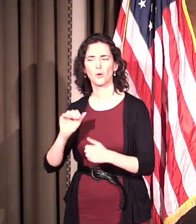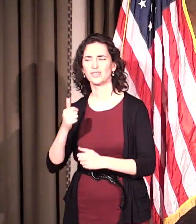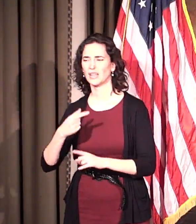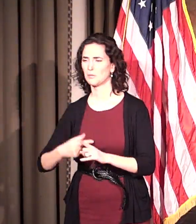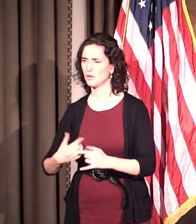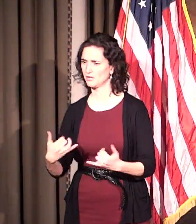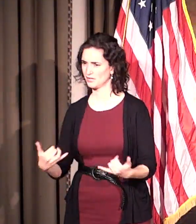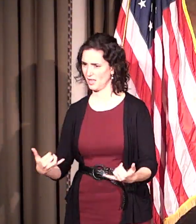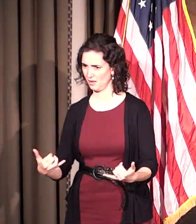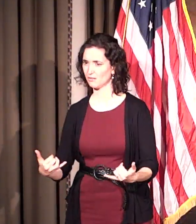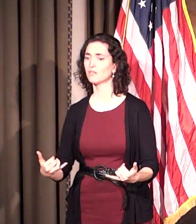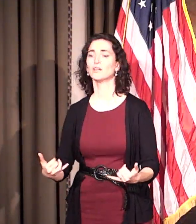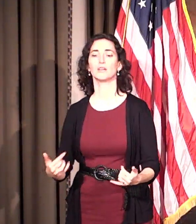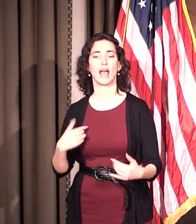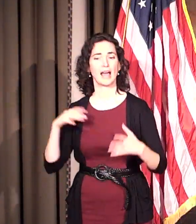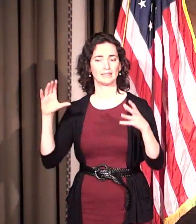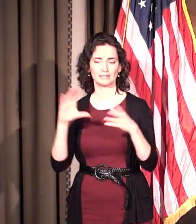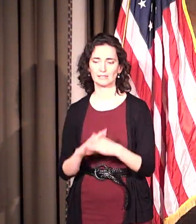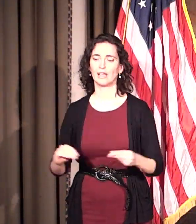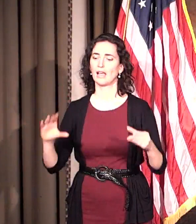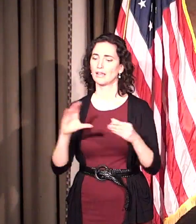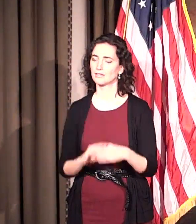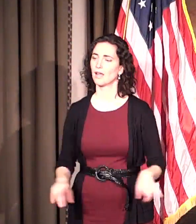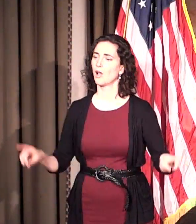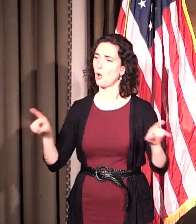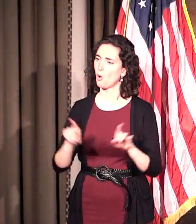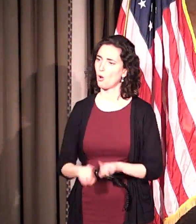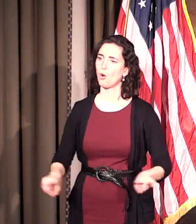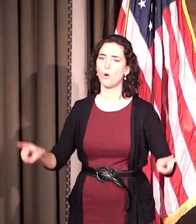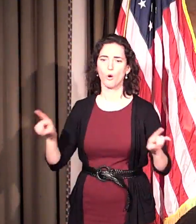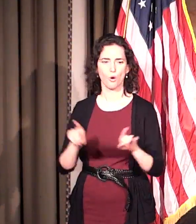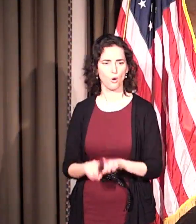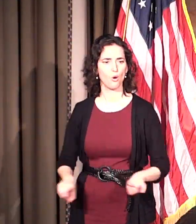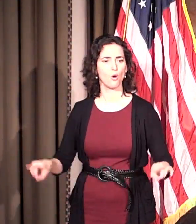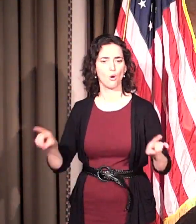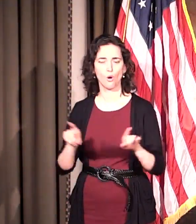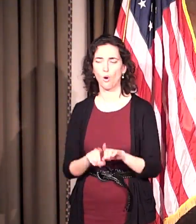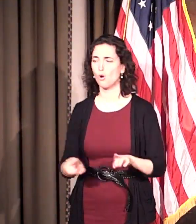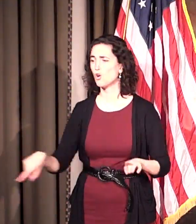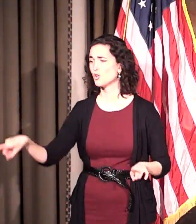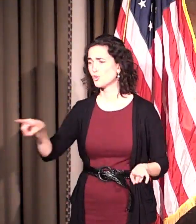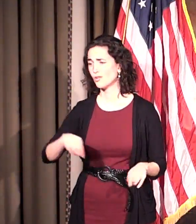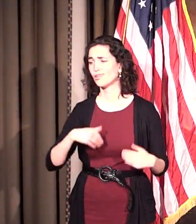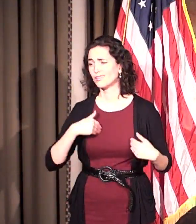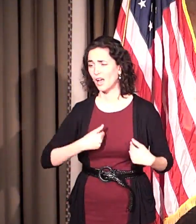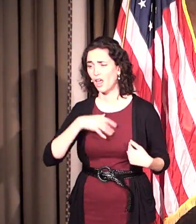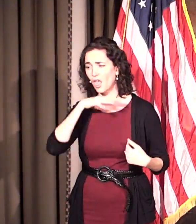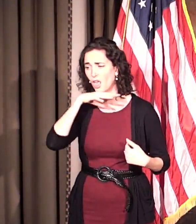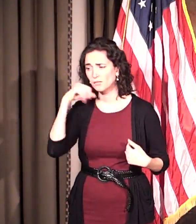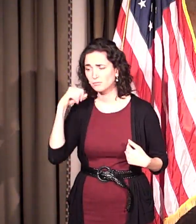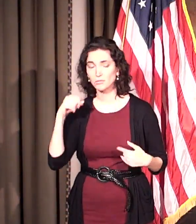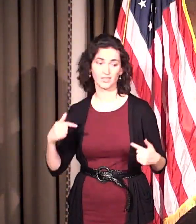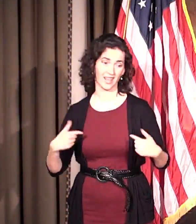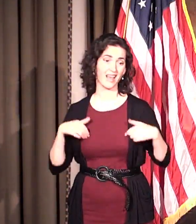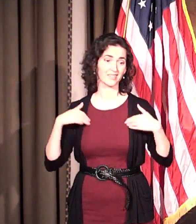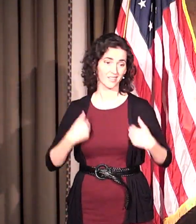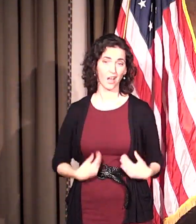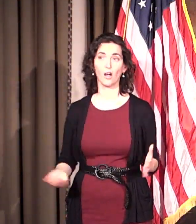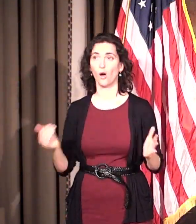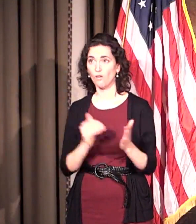saying many of the same things over and over. And I know you're tired of hearing it. I'm tired of saying